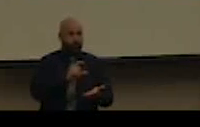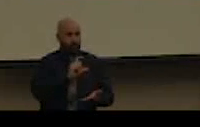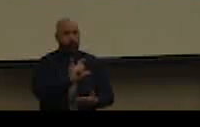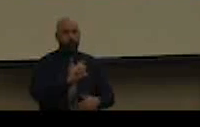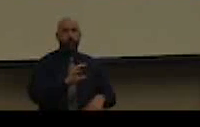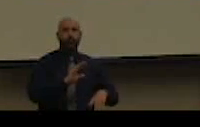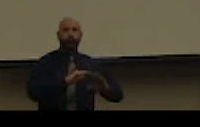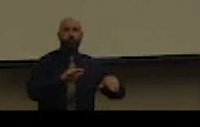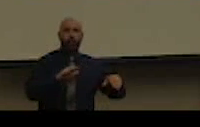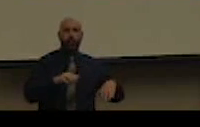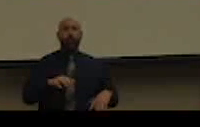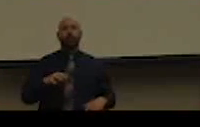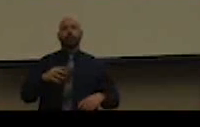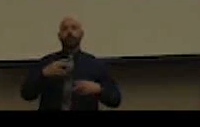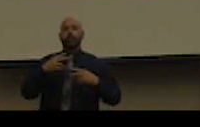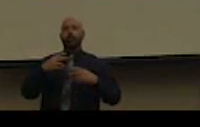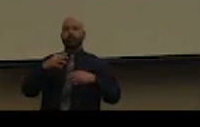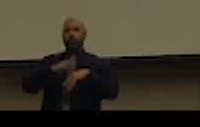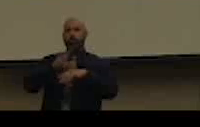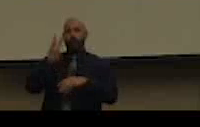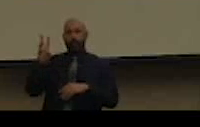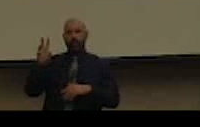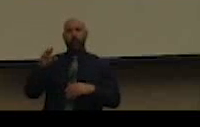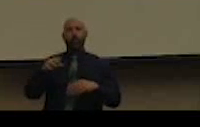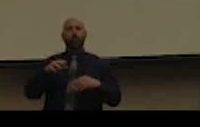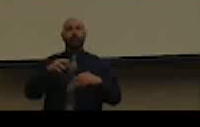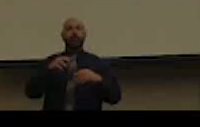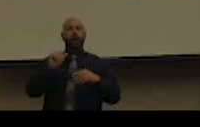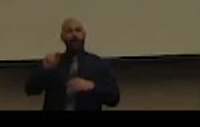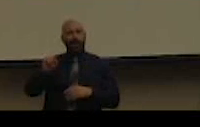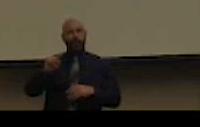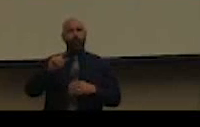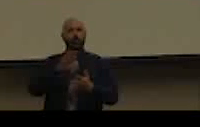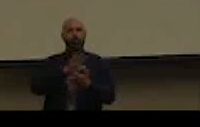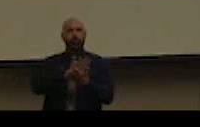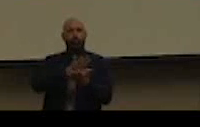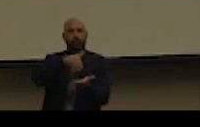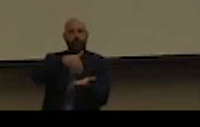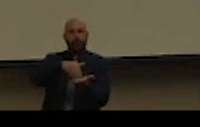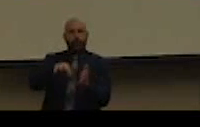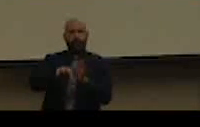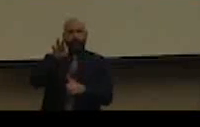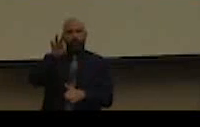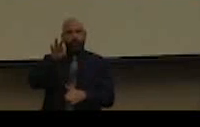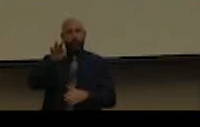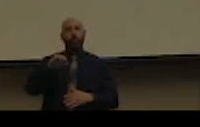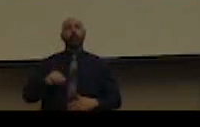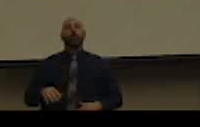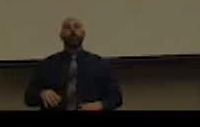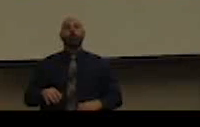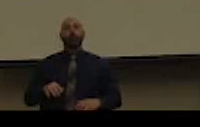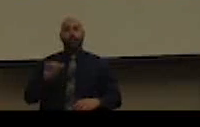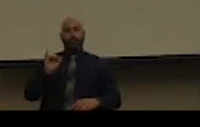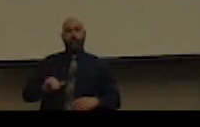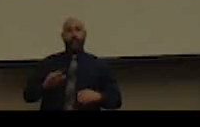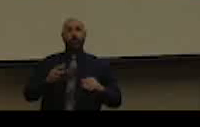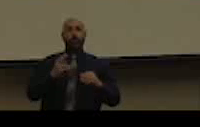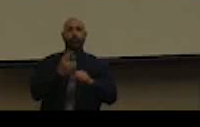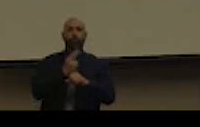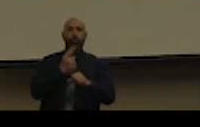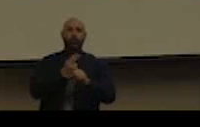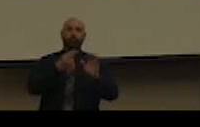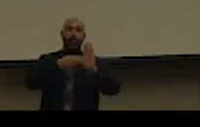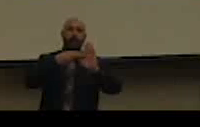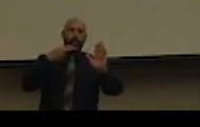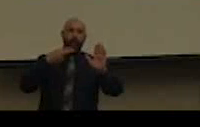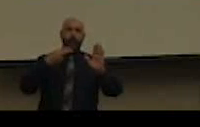and center finder. But that information is also used to highlight centers, Head Starts, and schools that are doing